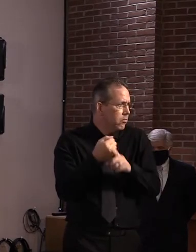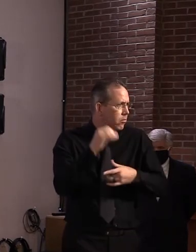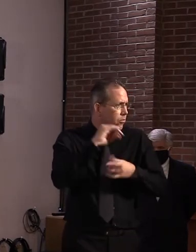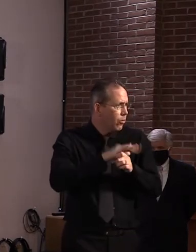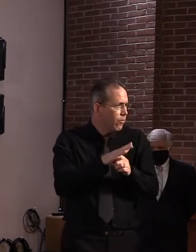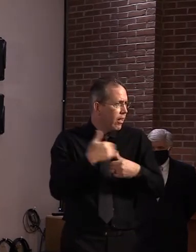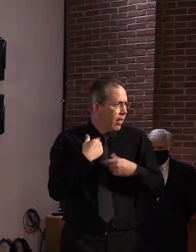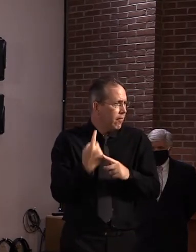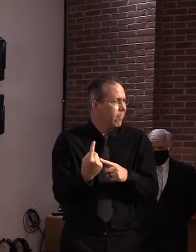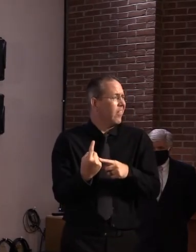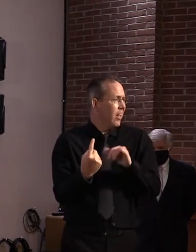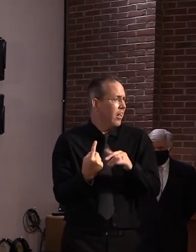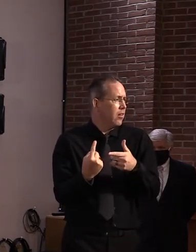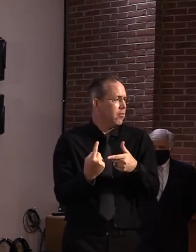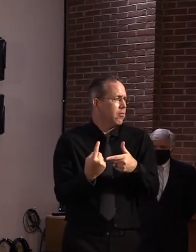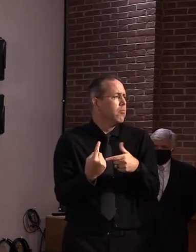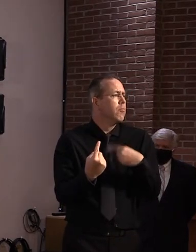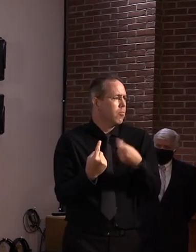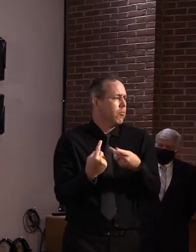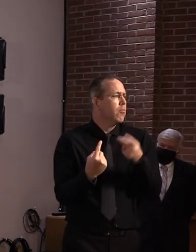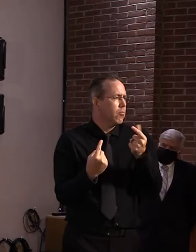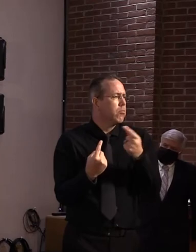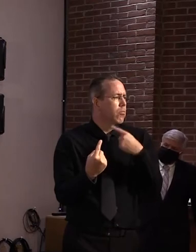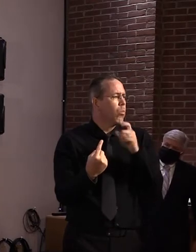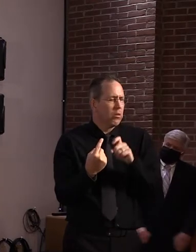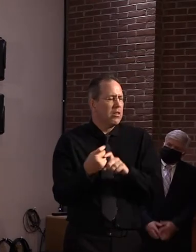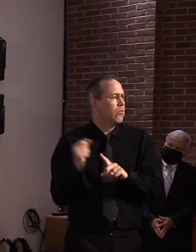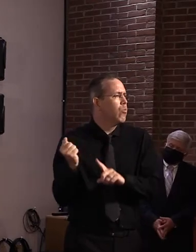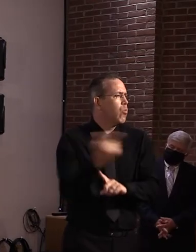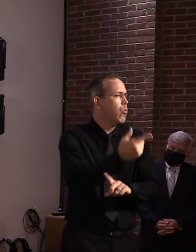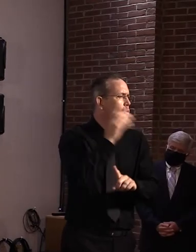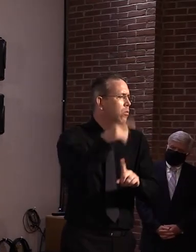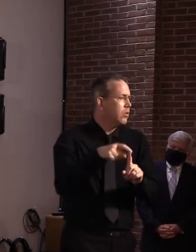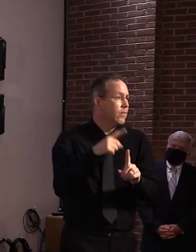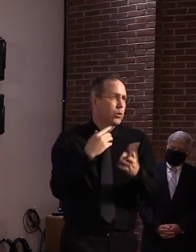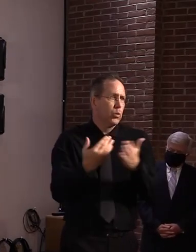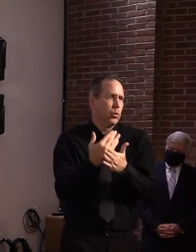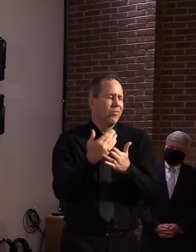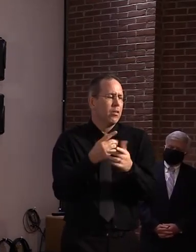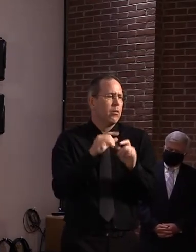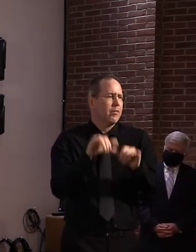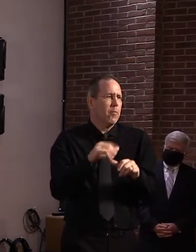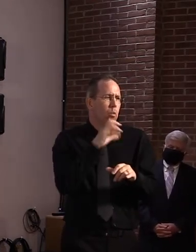would immediately trigger facility-wide testing. Okay, thank you.